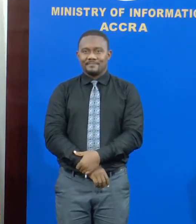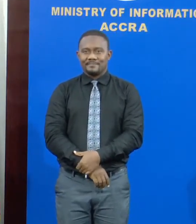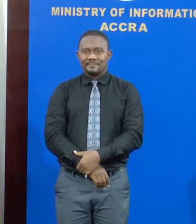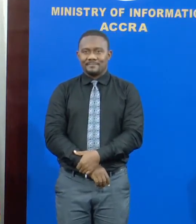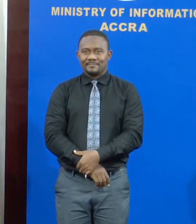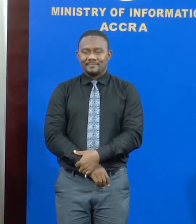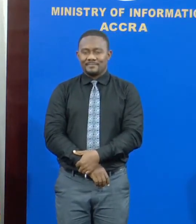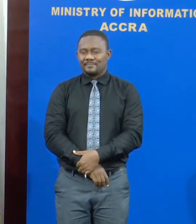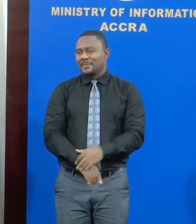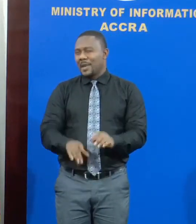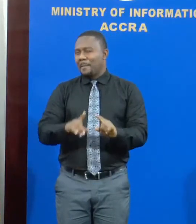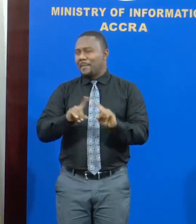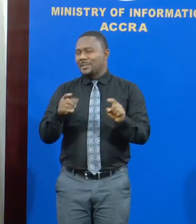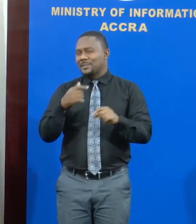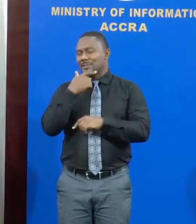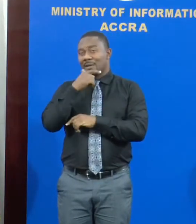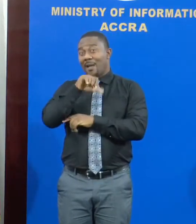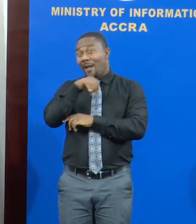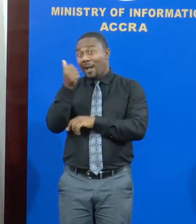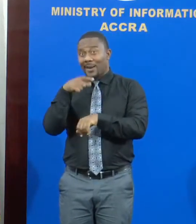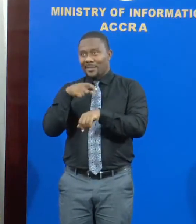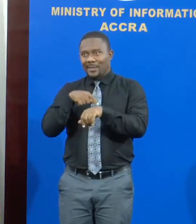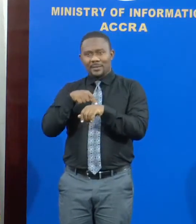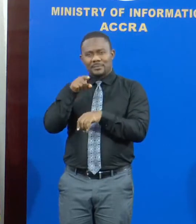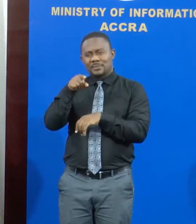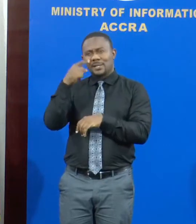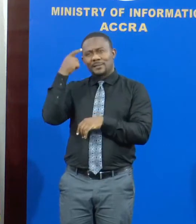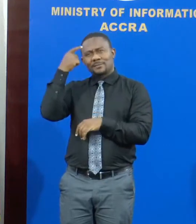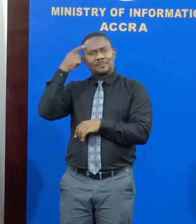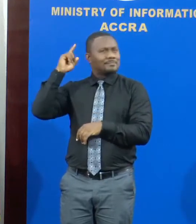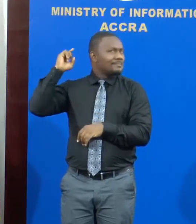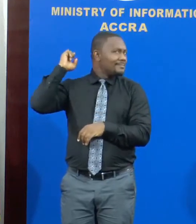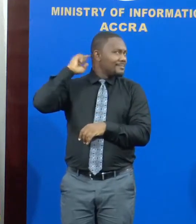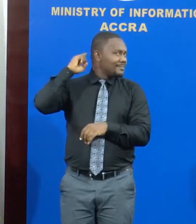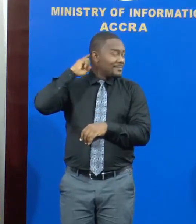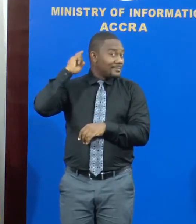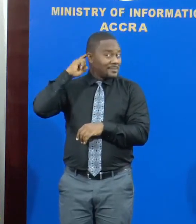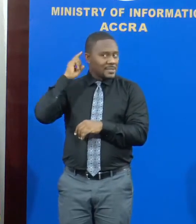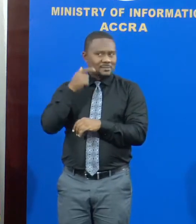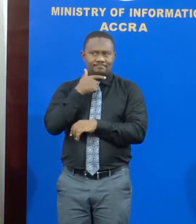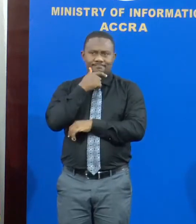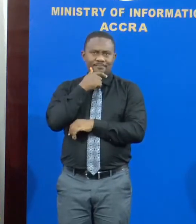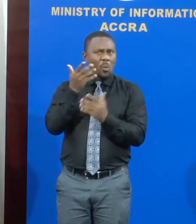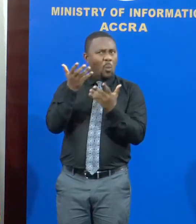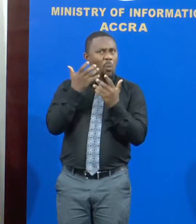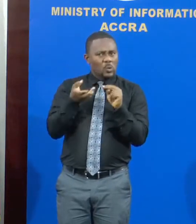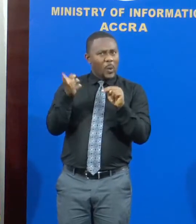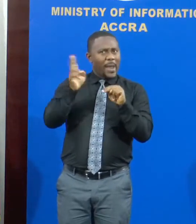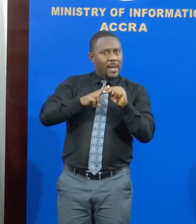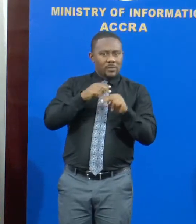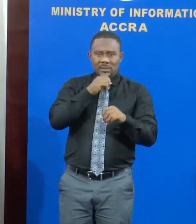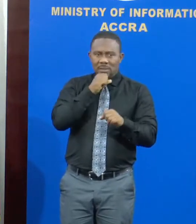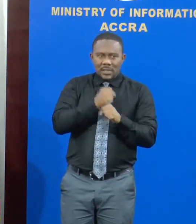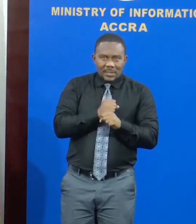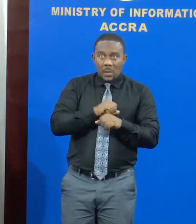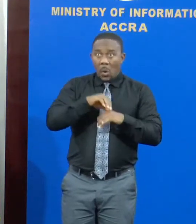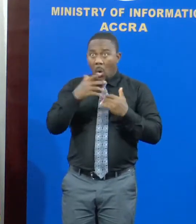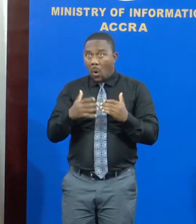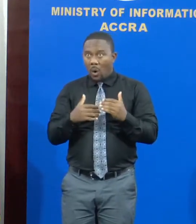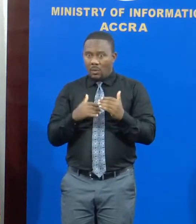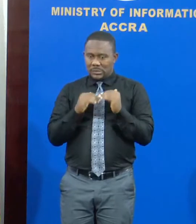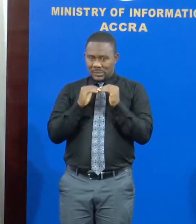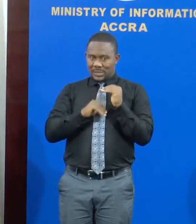we see that the object of the person's inquiry is to